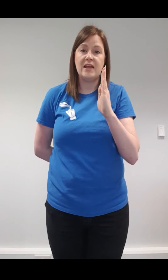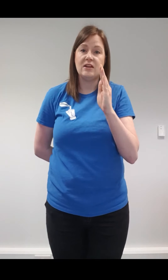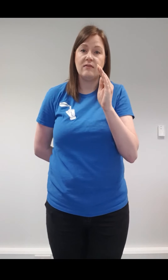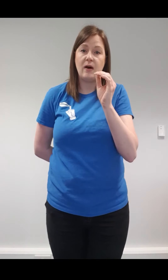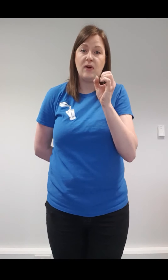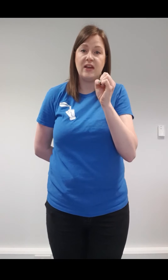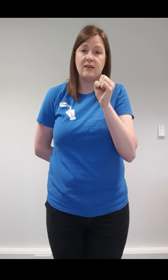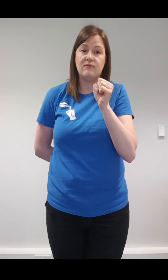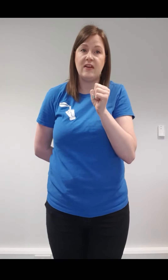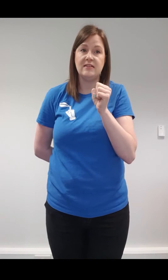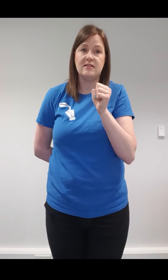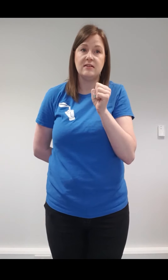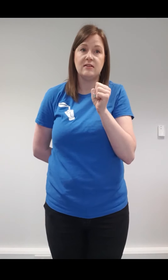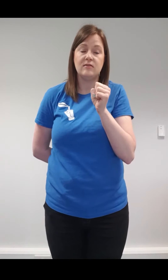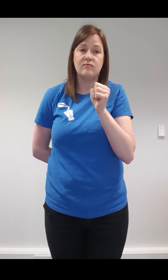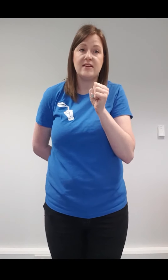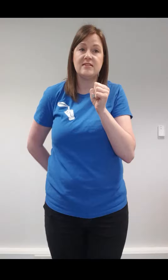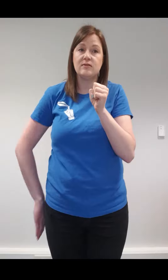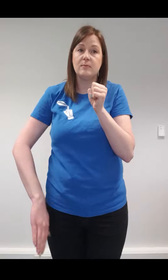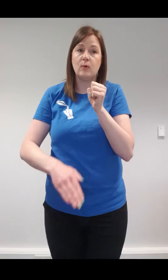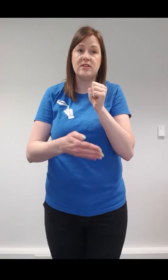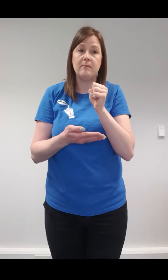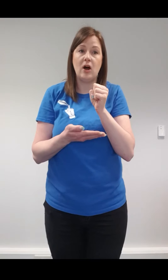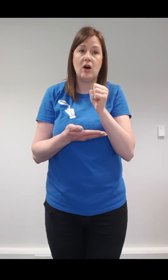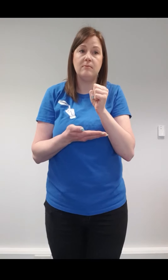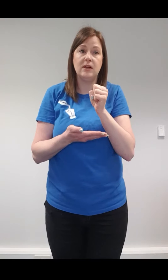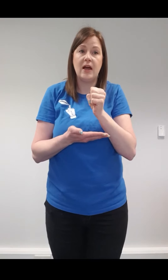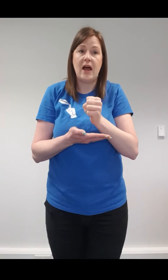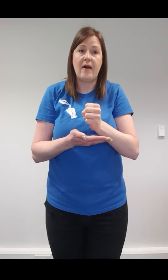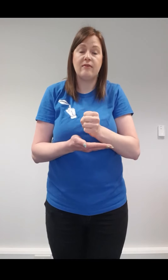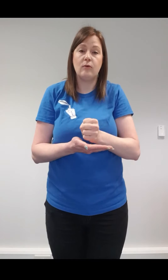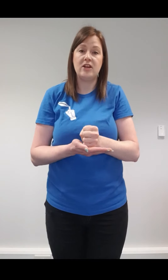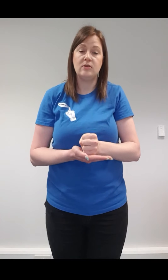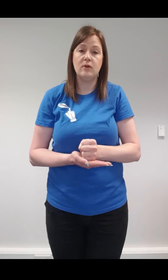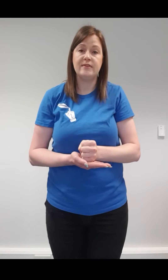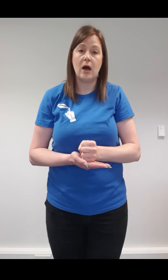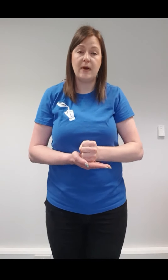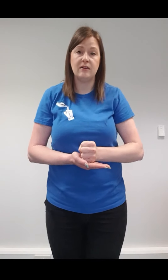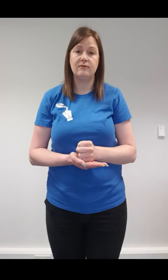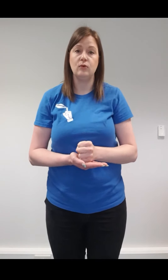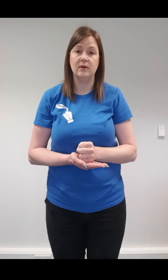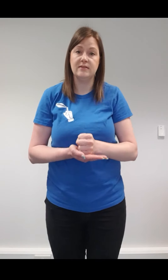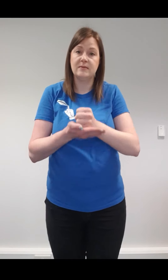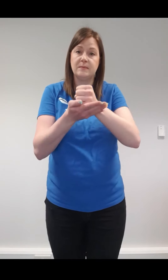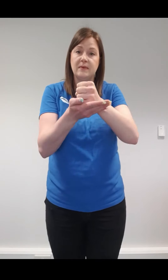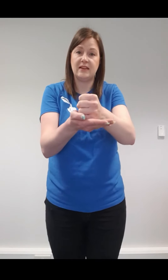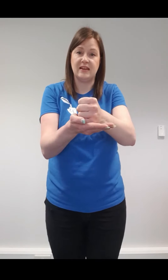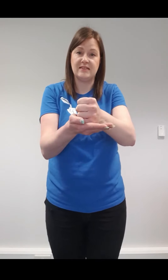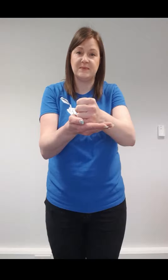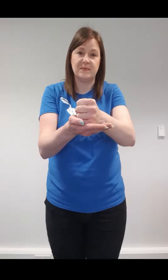of our working fist rests on supporting palm and the formation moves up and forwards, like this.